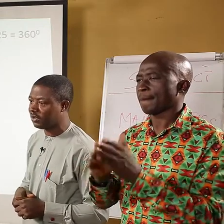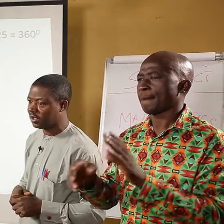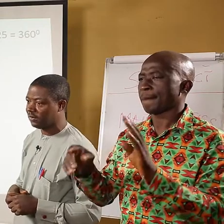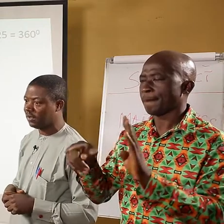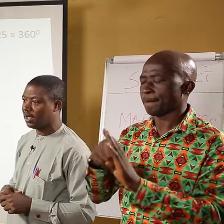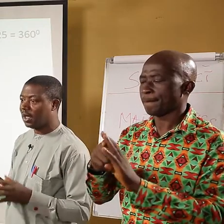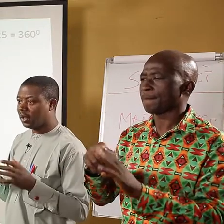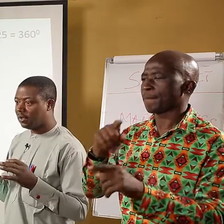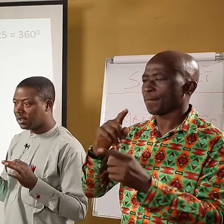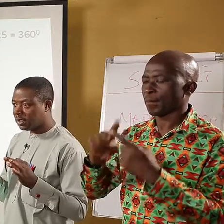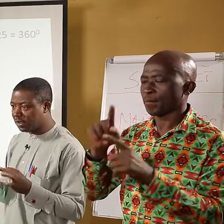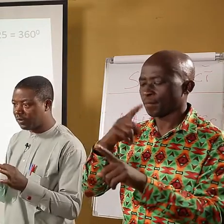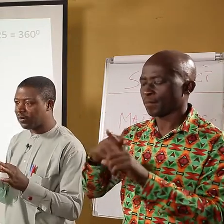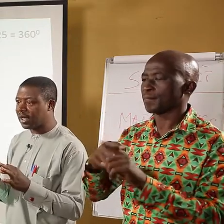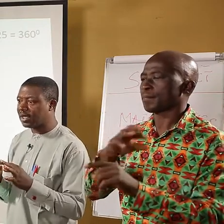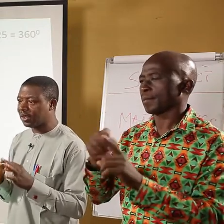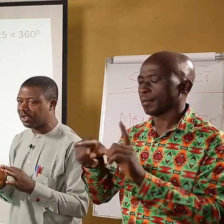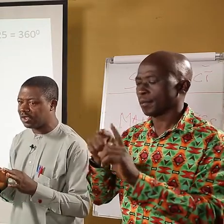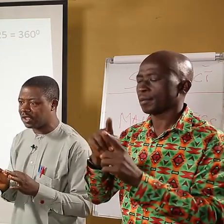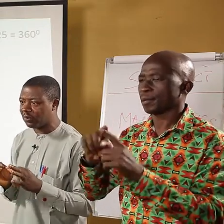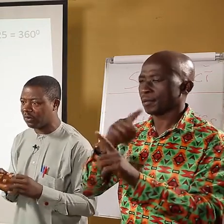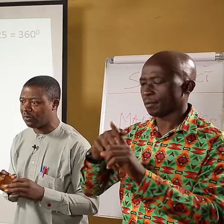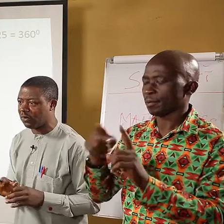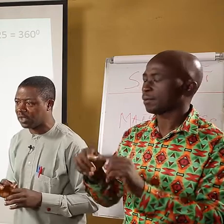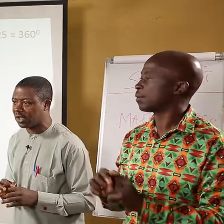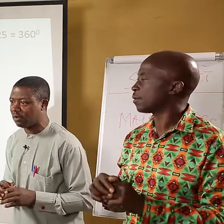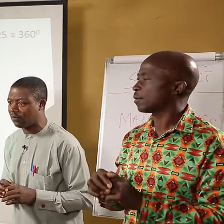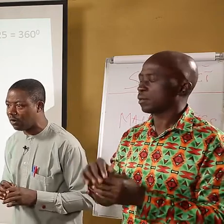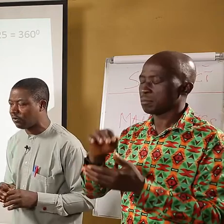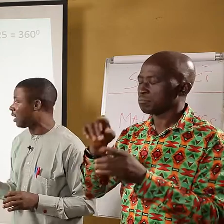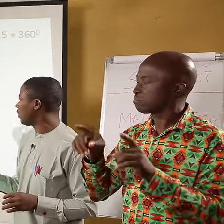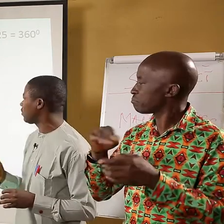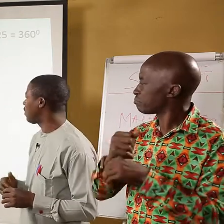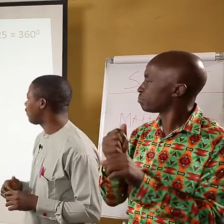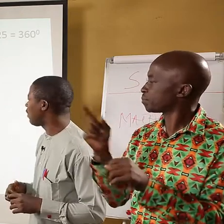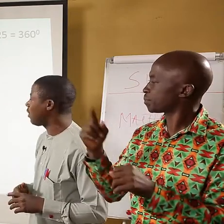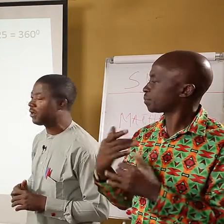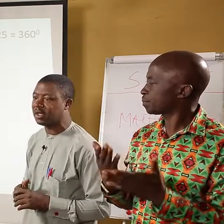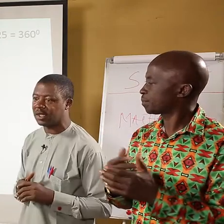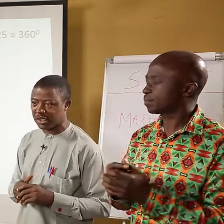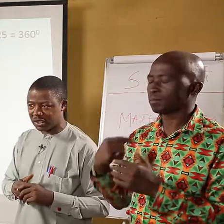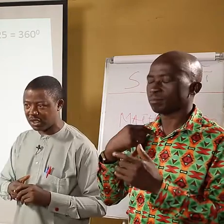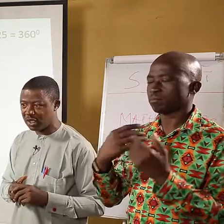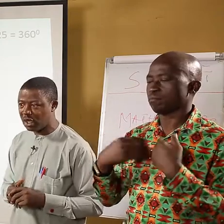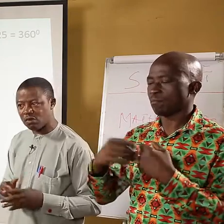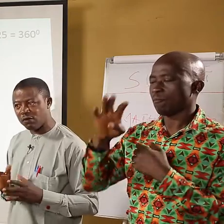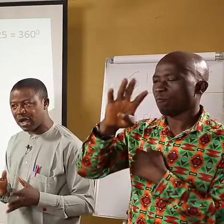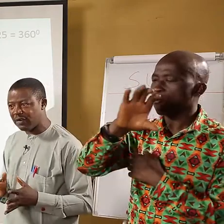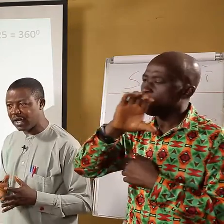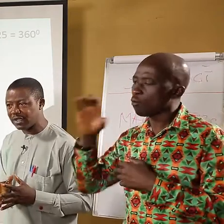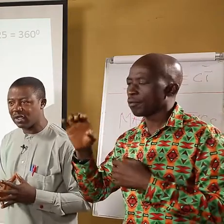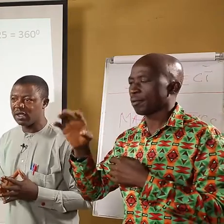negative to positive. Simplifying 360 plus 40, of course, we are going to have 400 degrees.